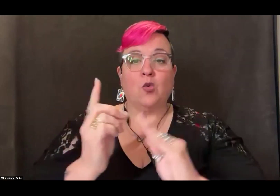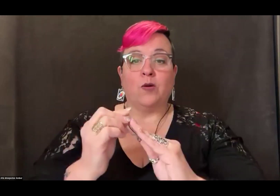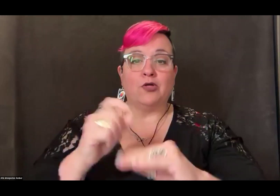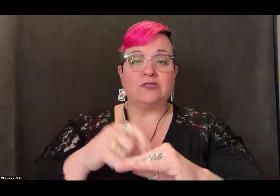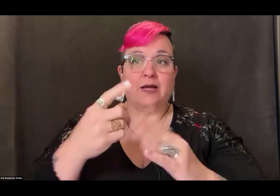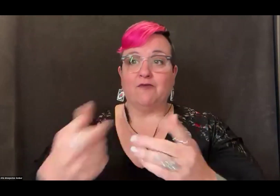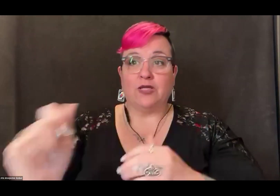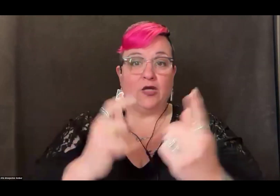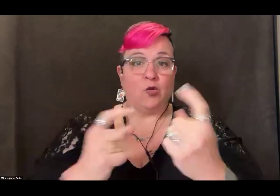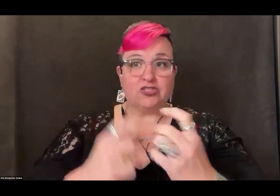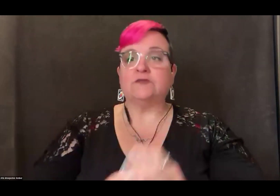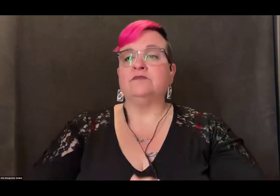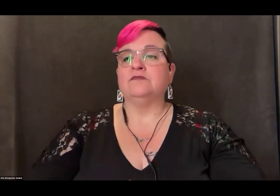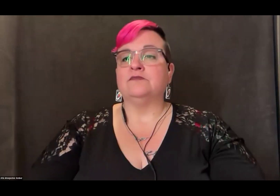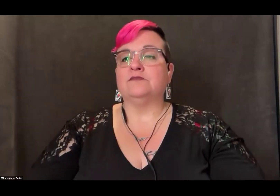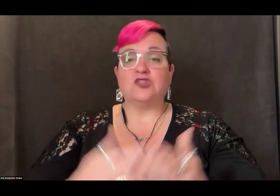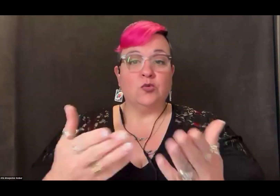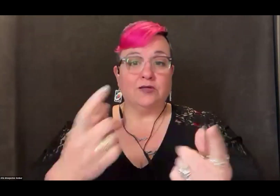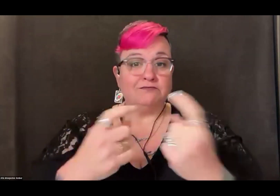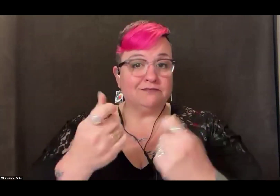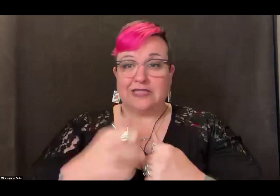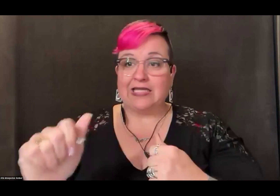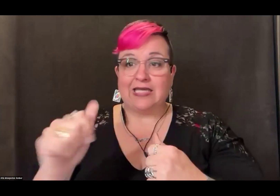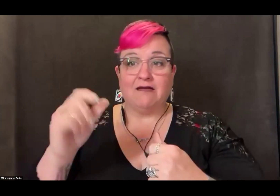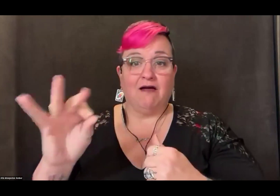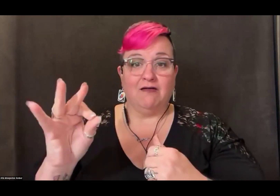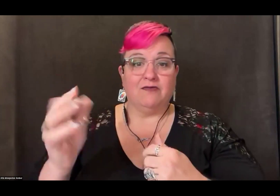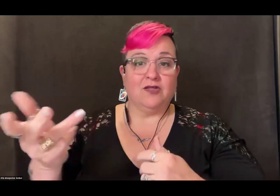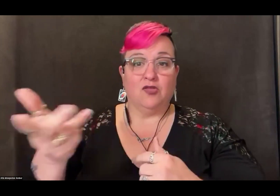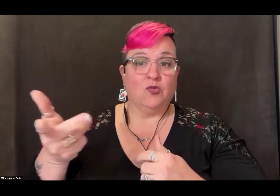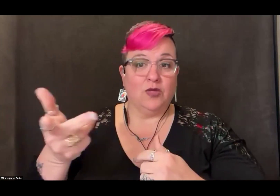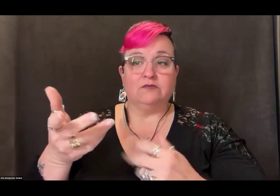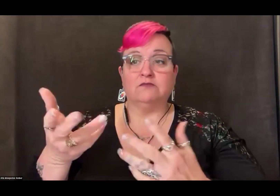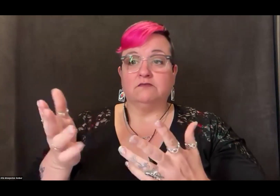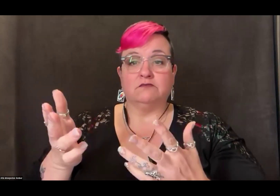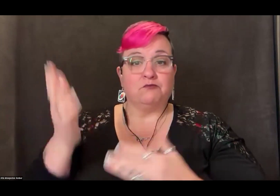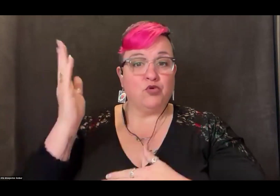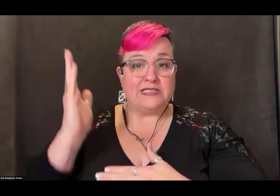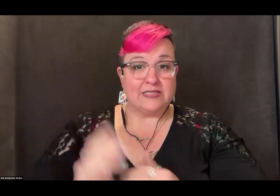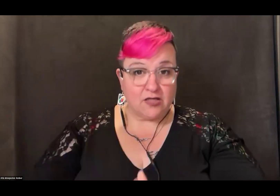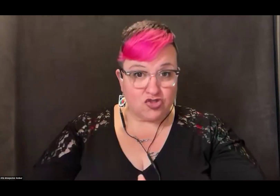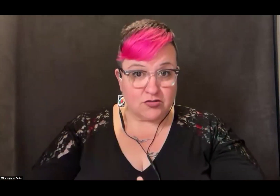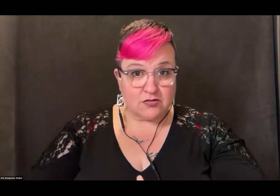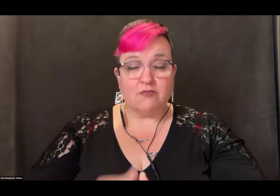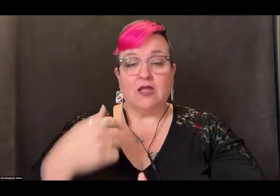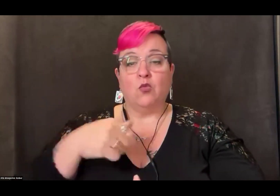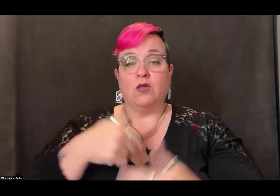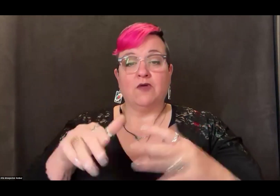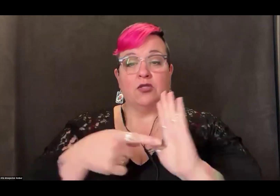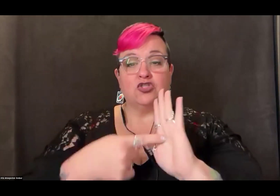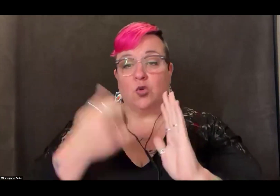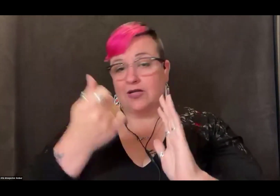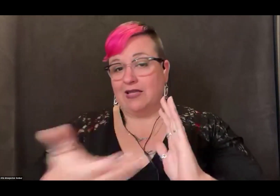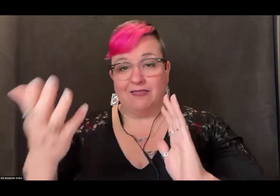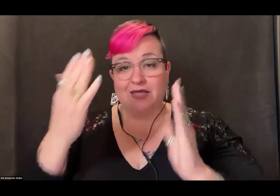for questions. Ask questions of any of the relating to any of the presentations that we've done, or